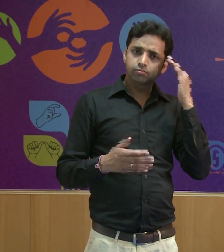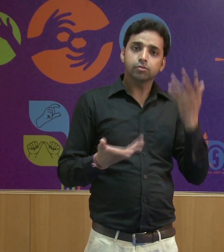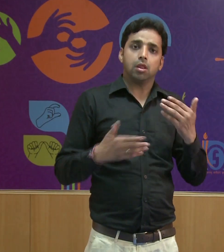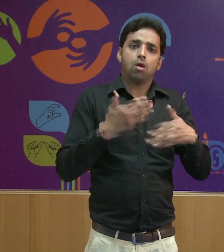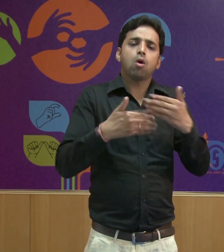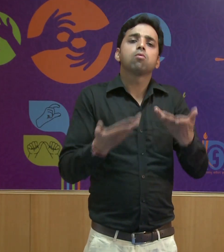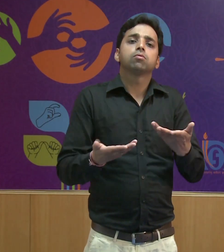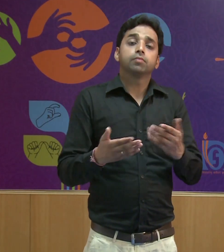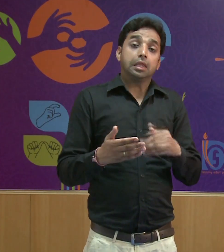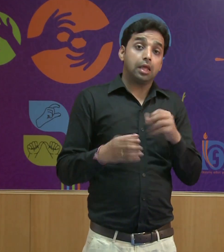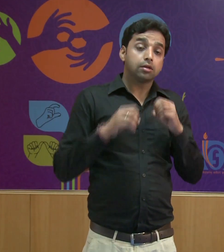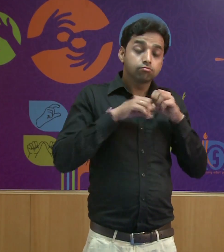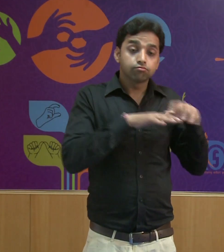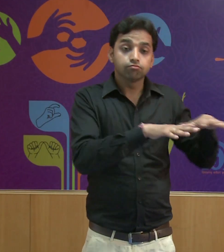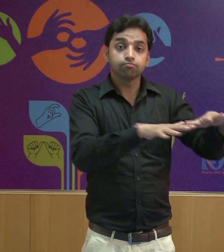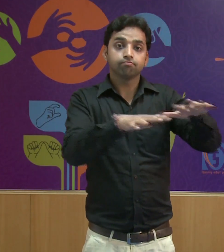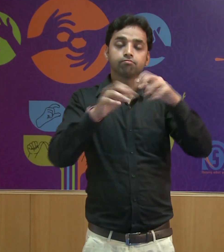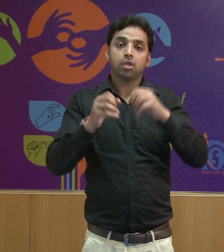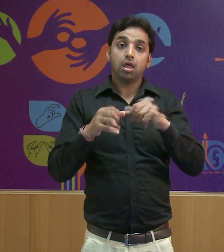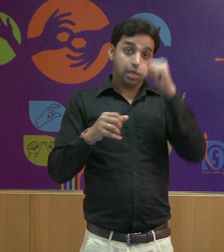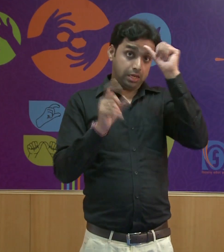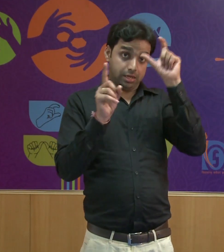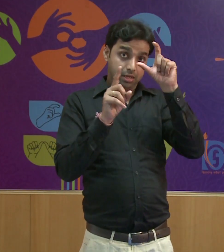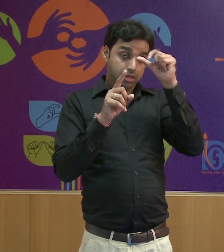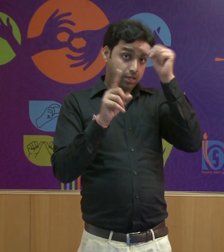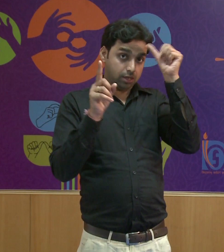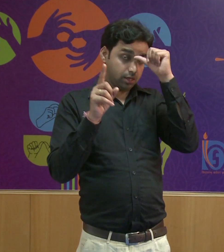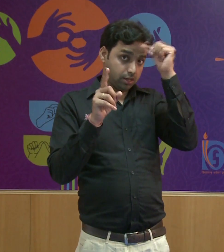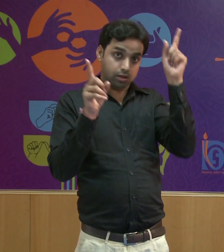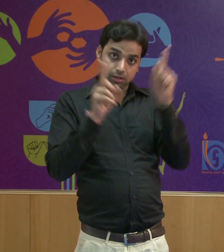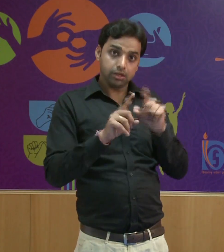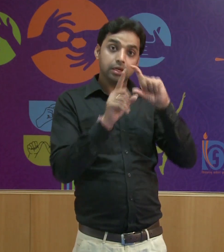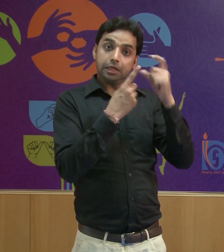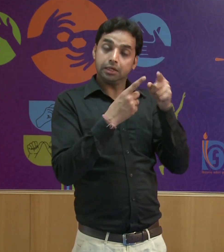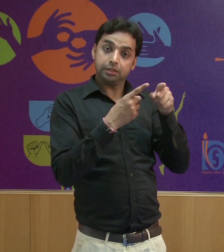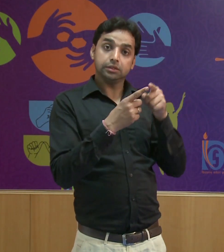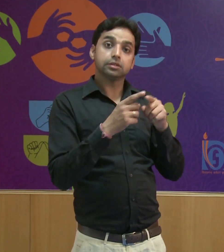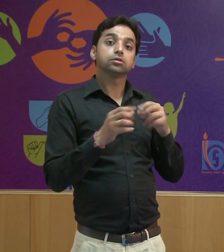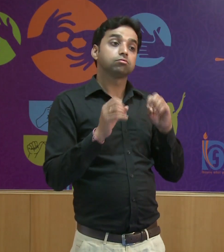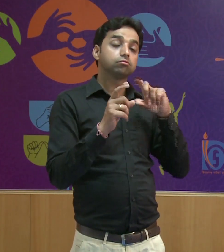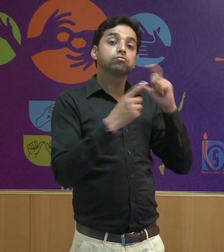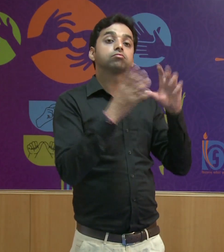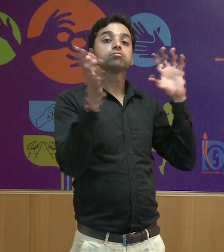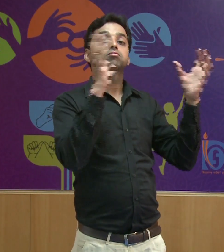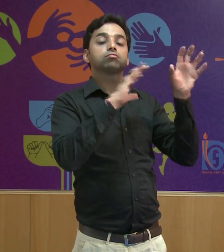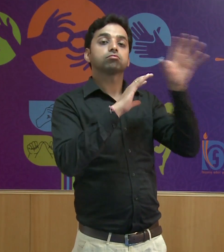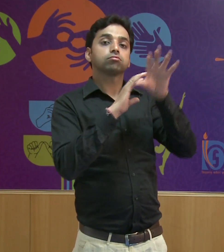the spread of Indian culture in countries of Southeast